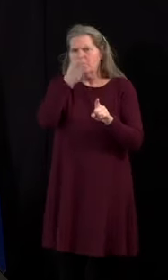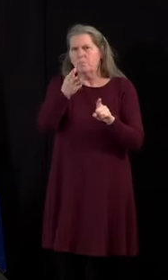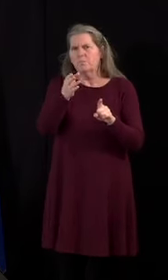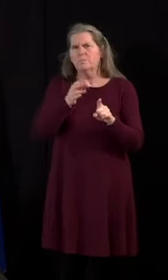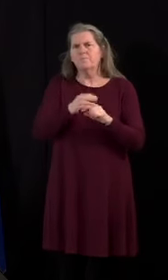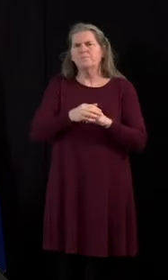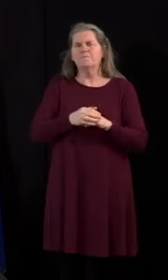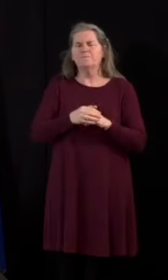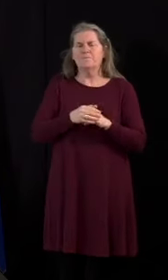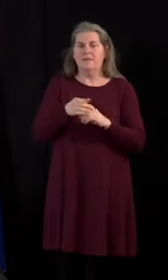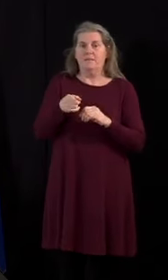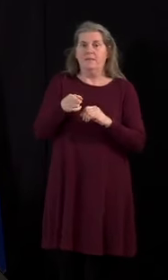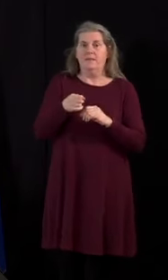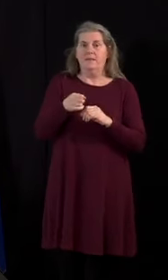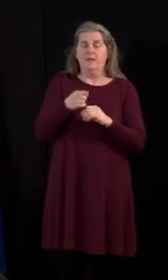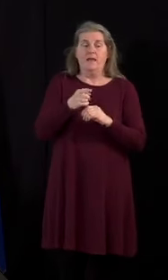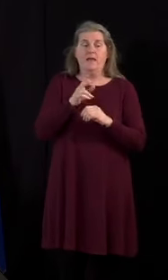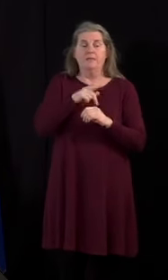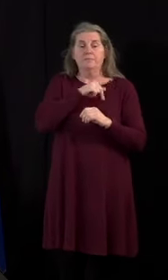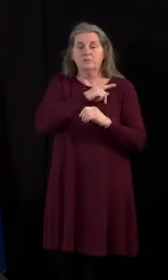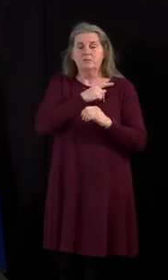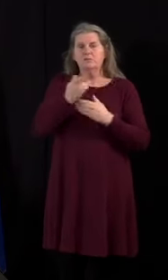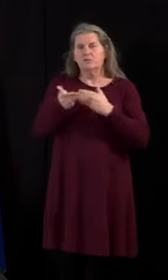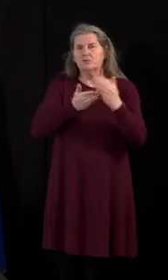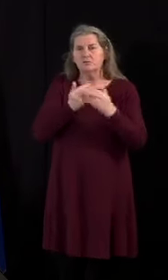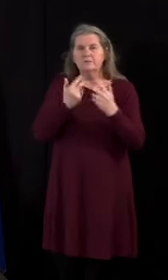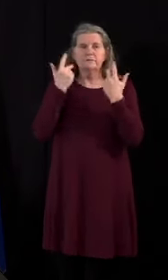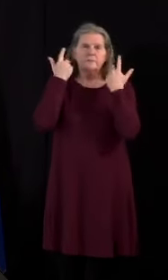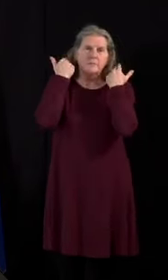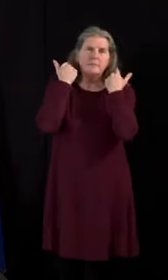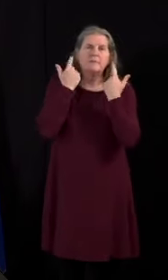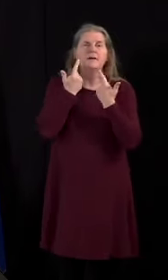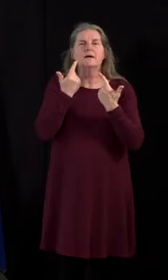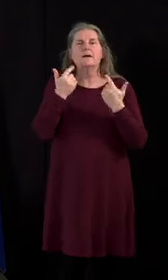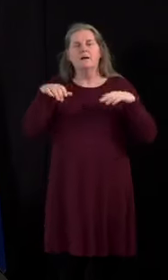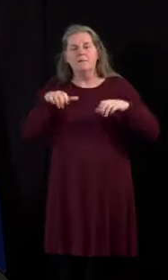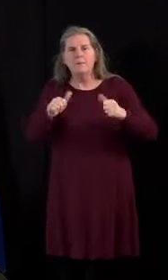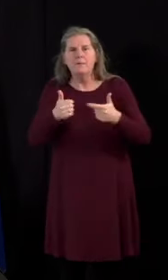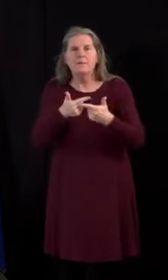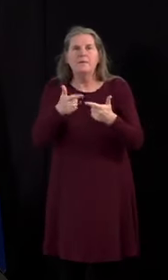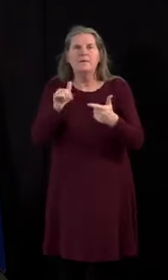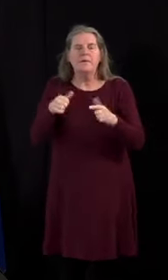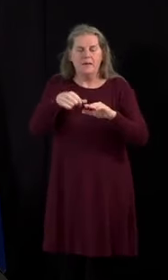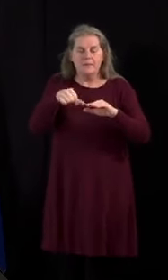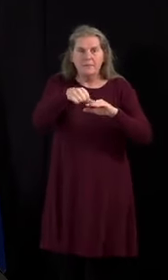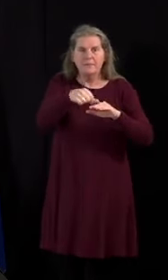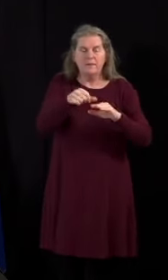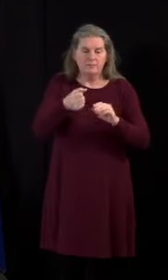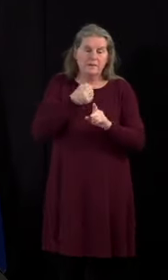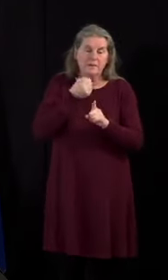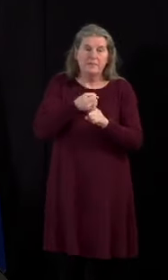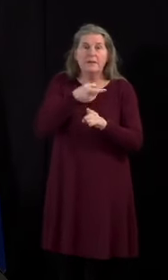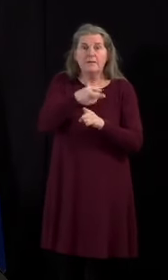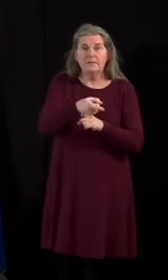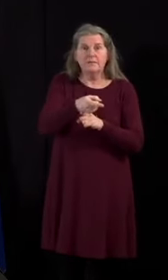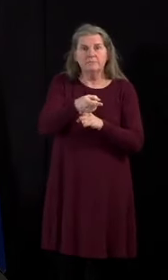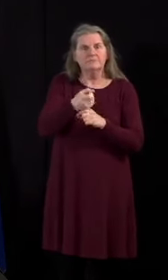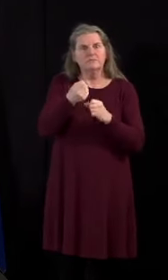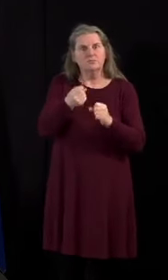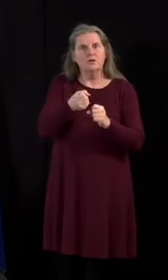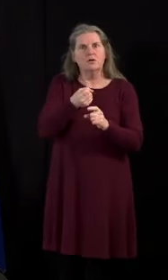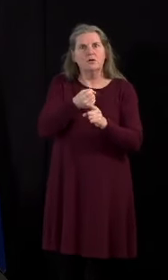that for those in personal services that have impacted maybe some of the most